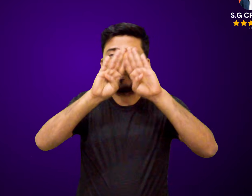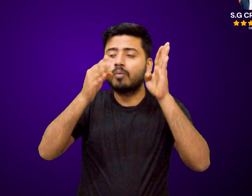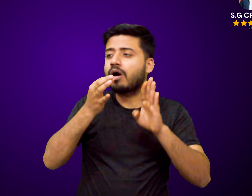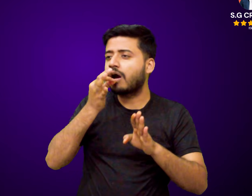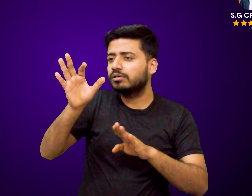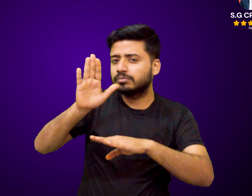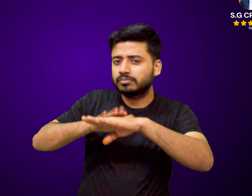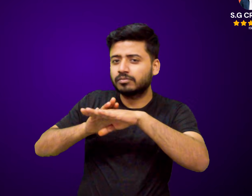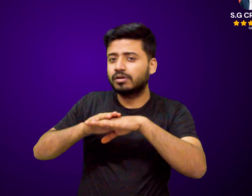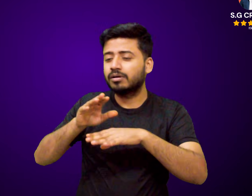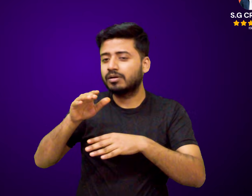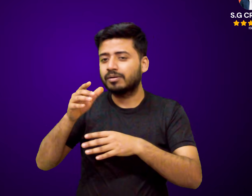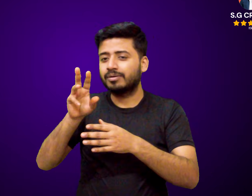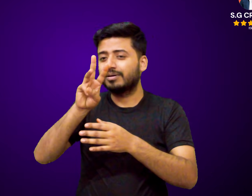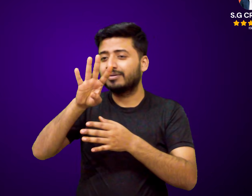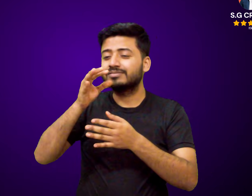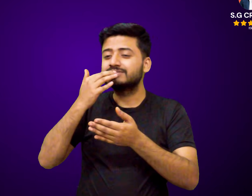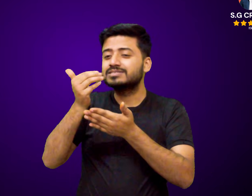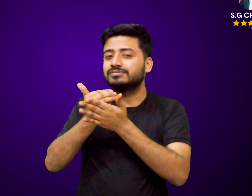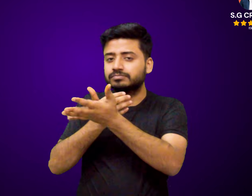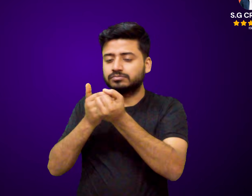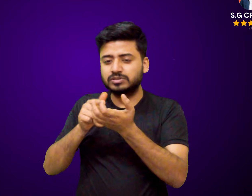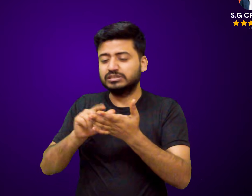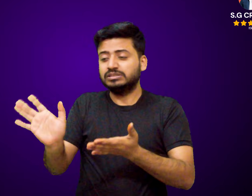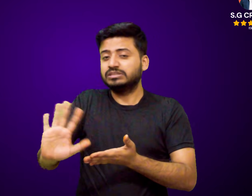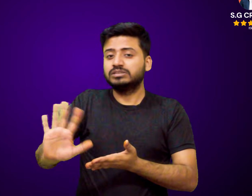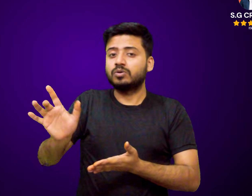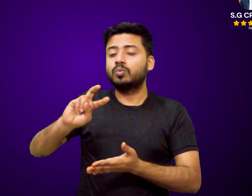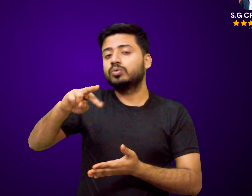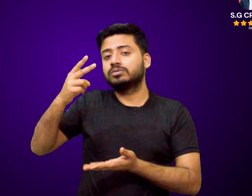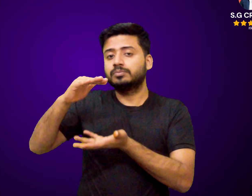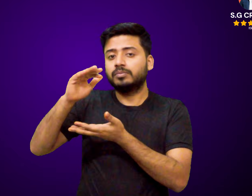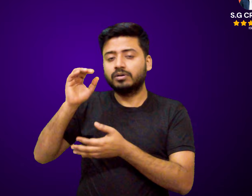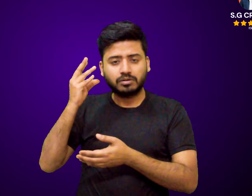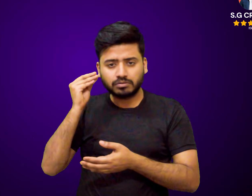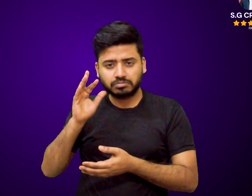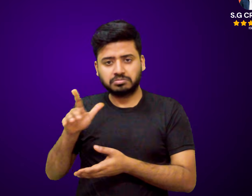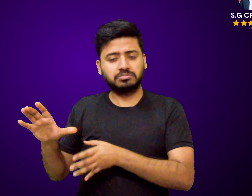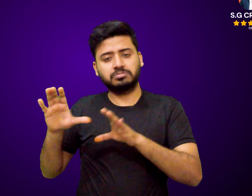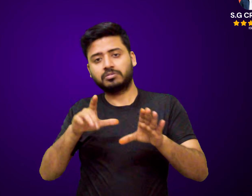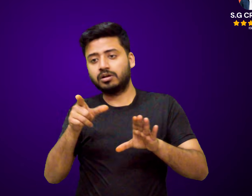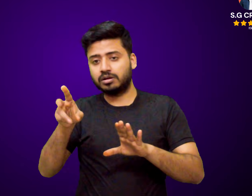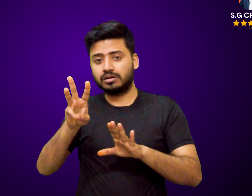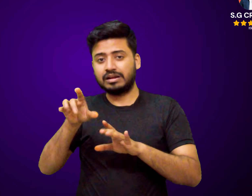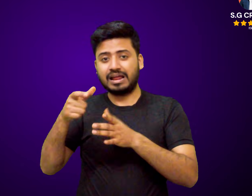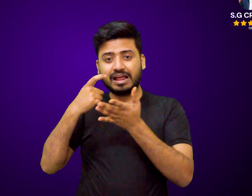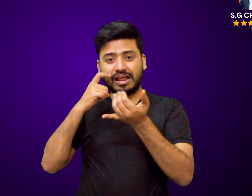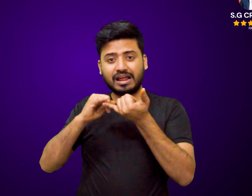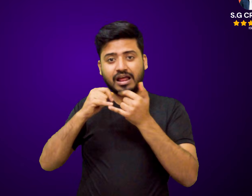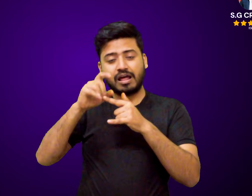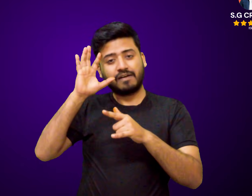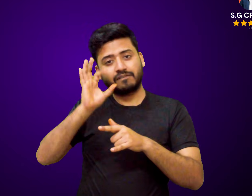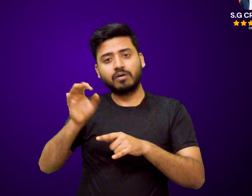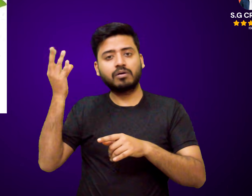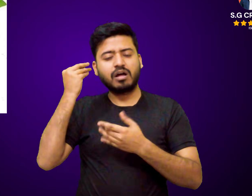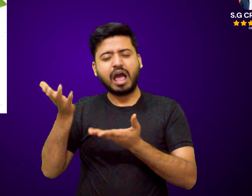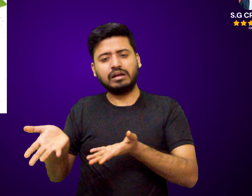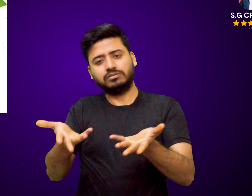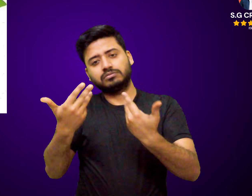been reported. Handling and storage issues. Some consumer complaints, e.g., about spoiled milk or curd, were